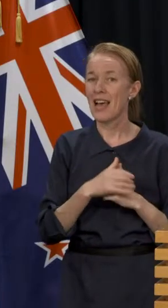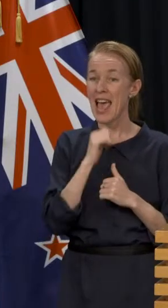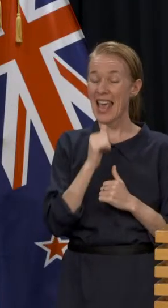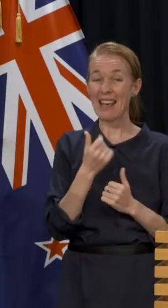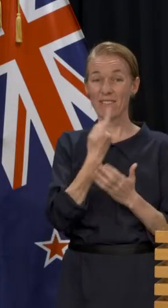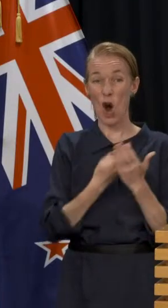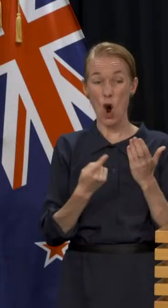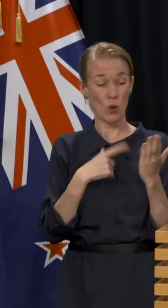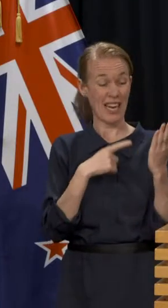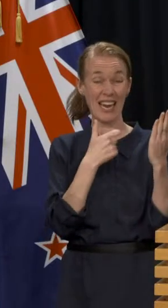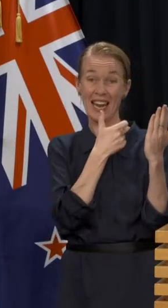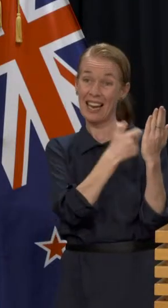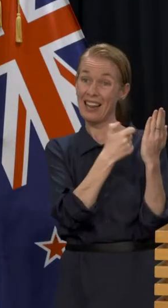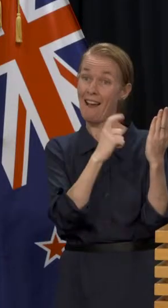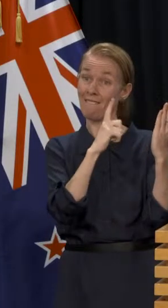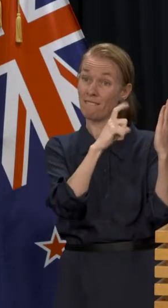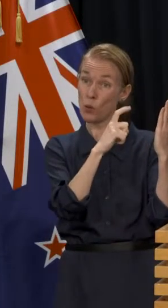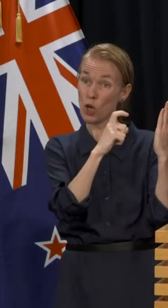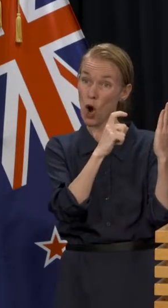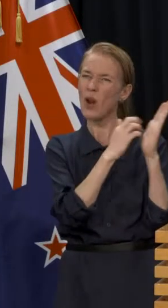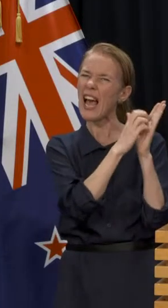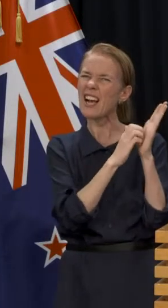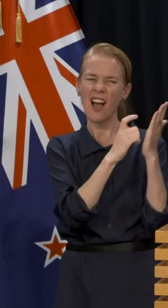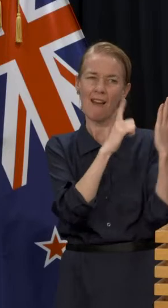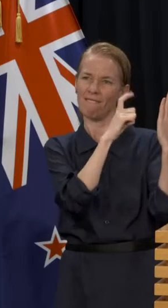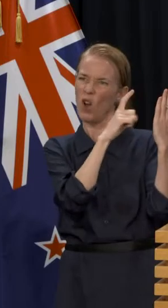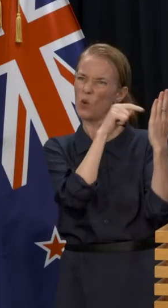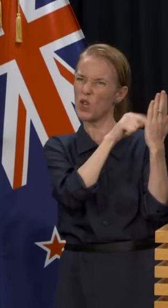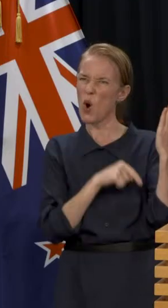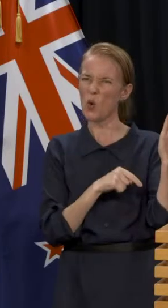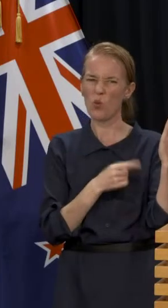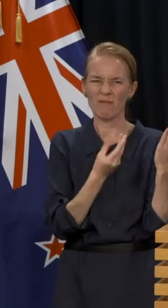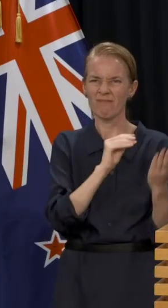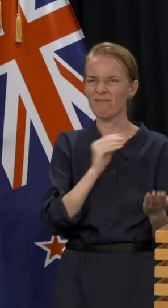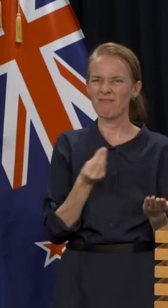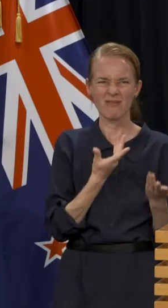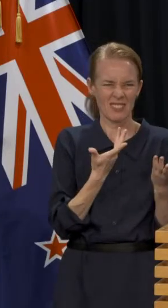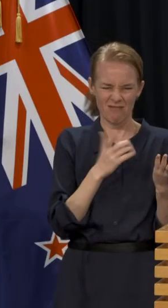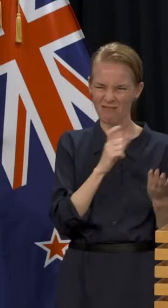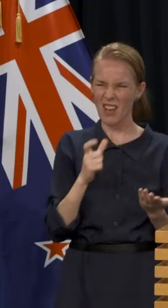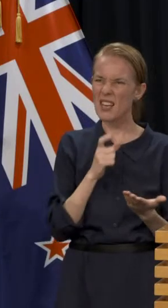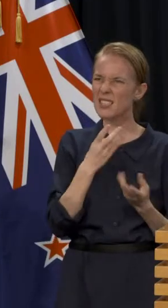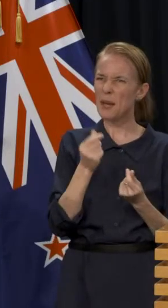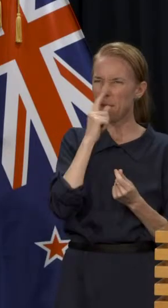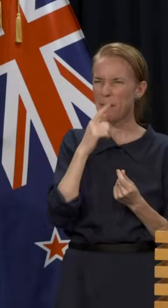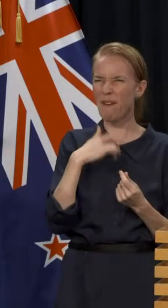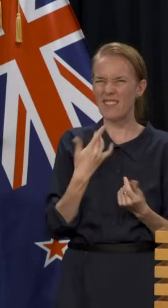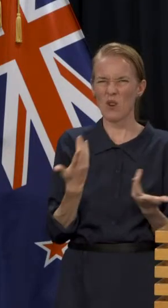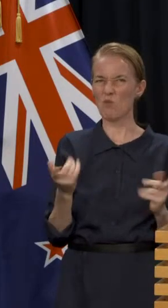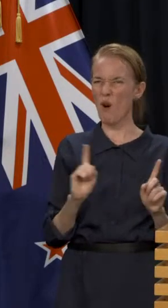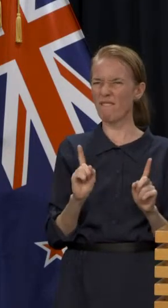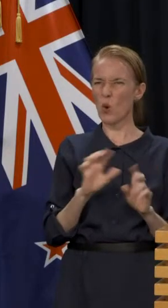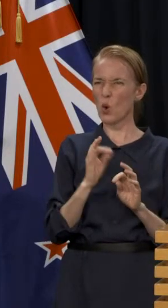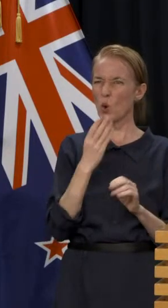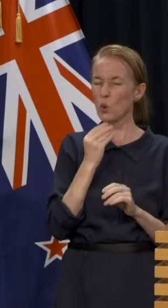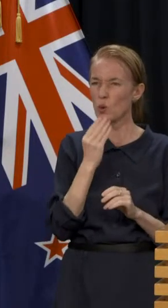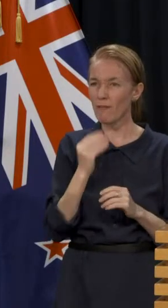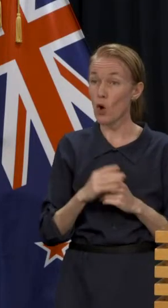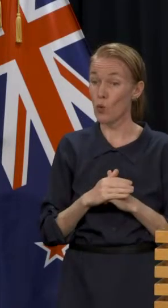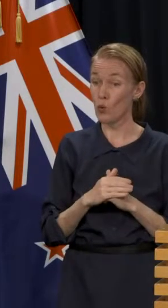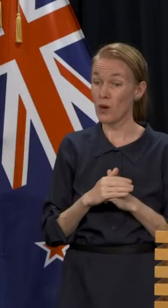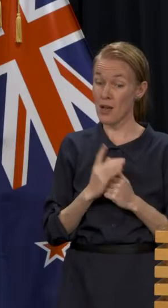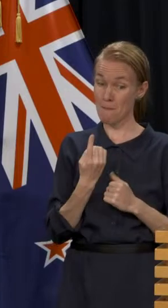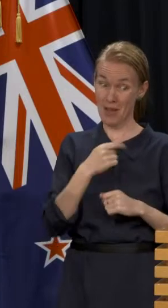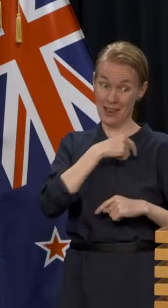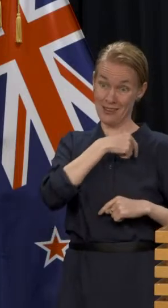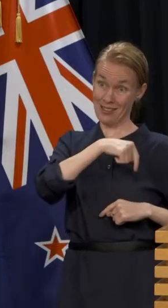And I think if you saw there's something, like, I gave you the number there, it was about more than 30,000 manual entries. Now that's in less than a week. People